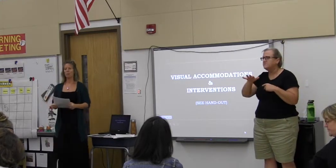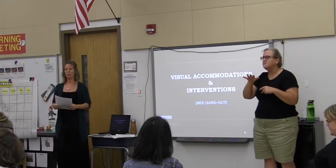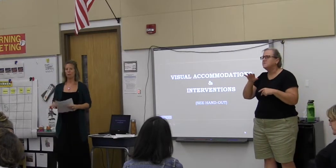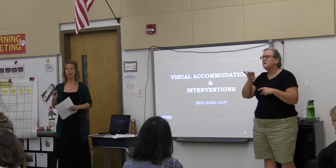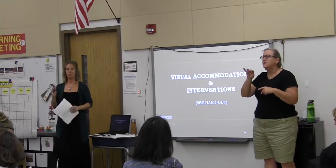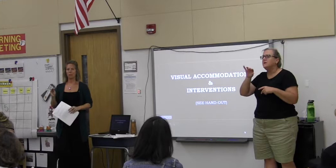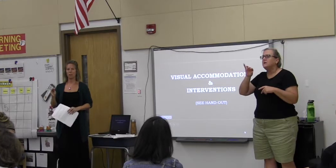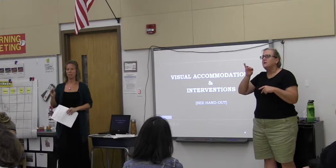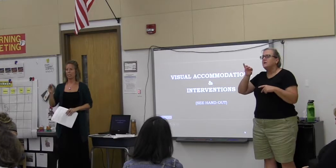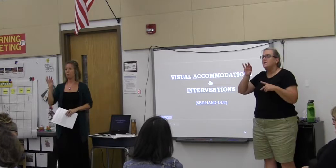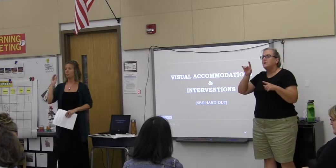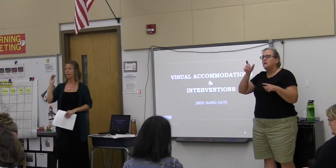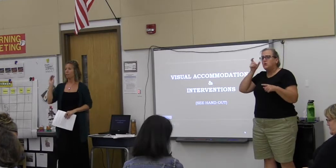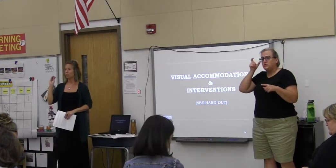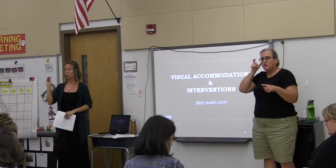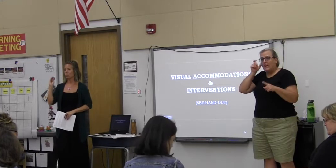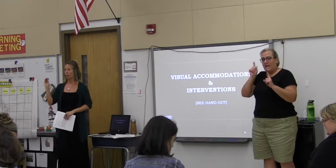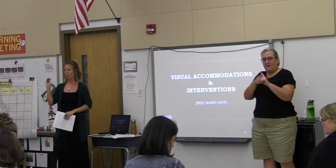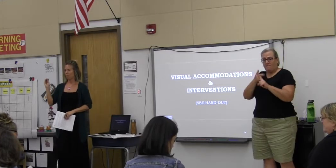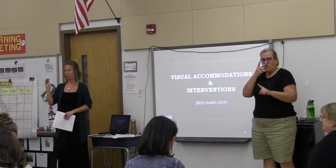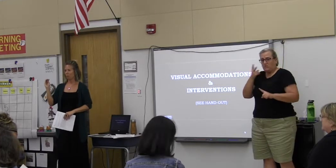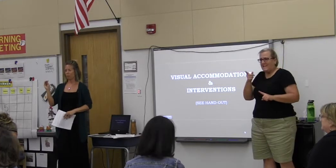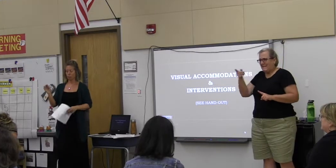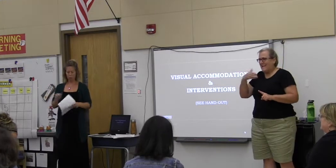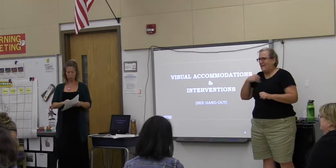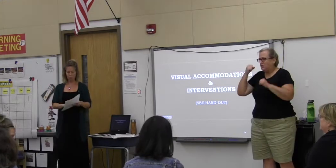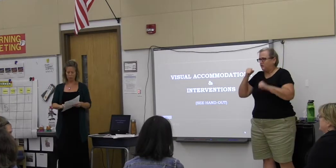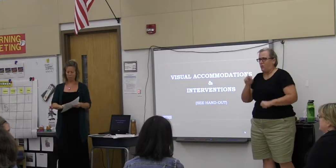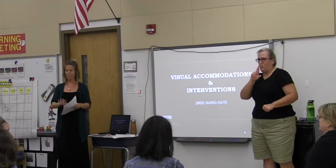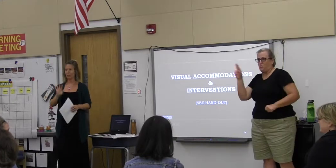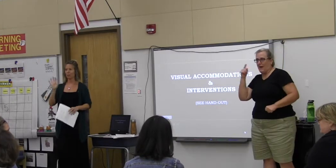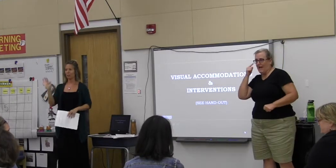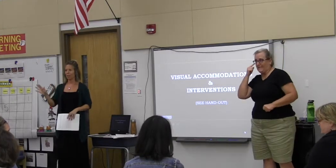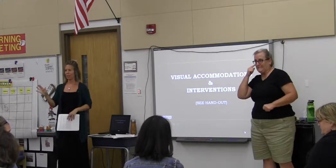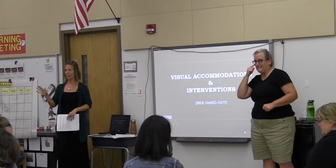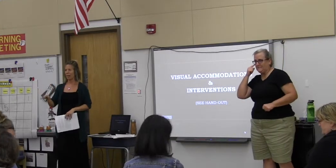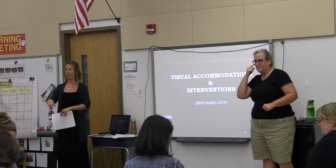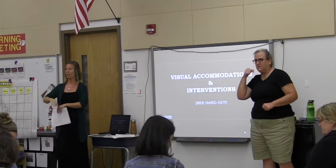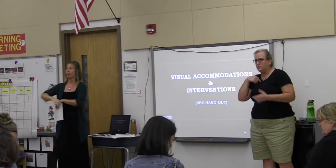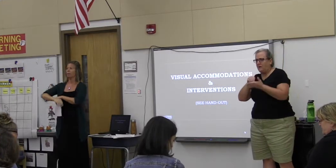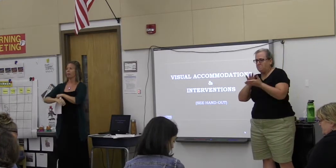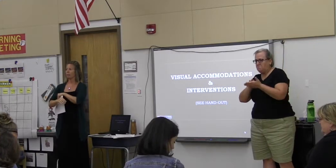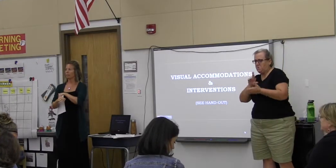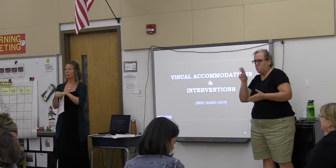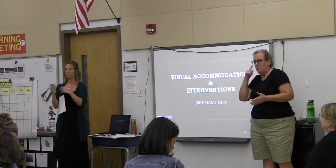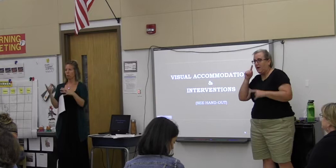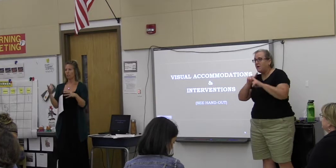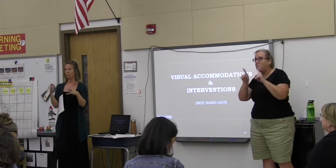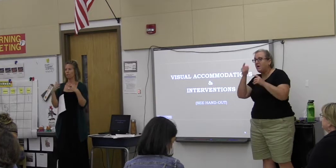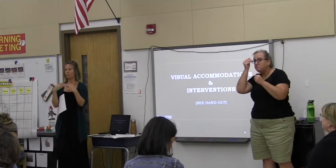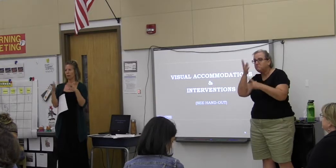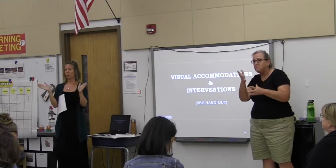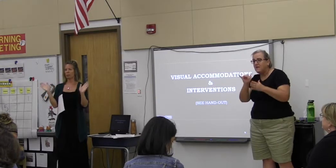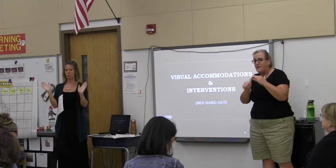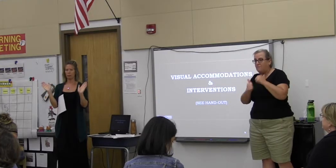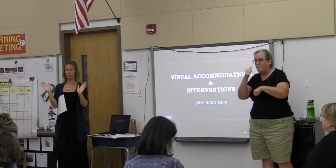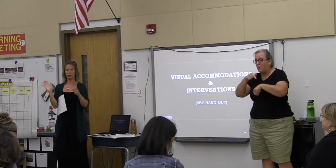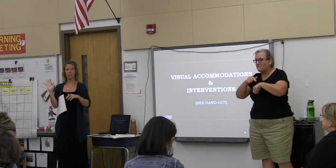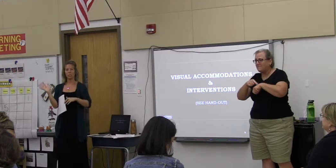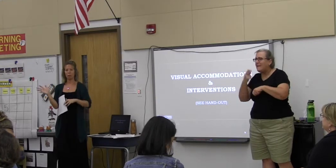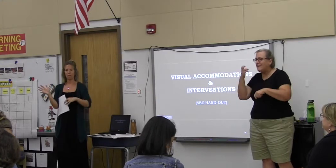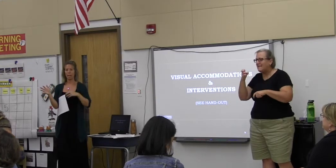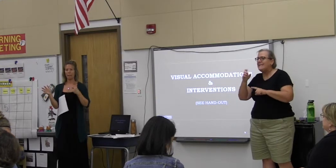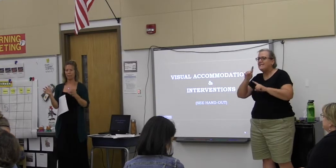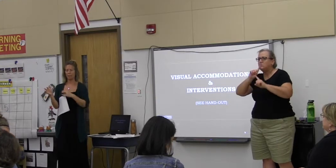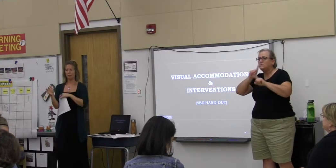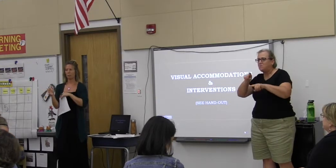Jaden, when I first started seeing him, he had a strong right visual field. So I put right in here so you guys can have that. But I'll tell you that most times he's very responsive